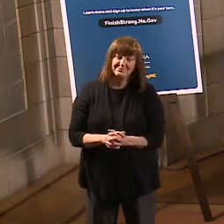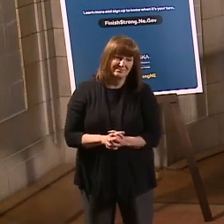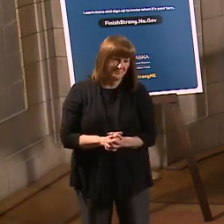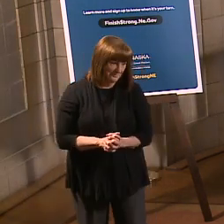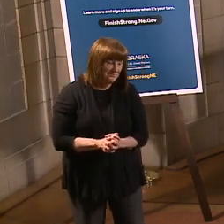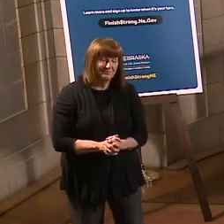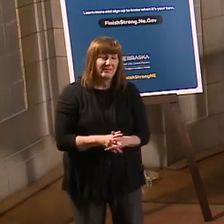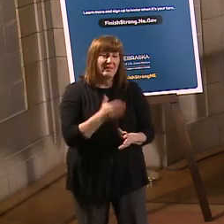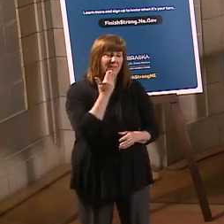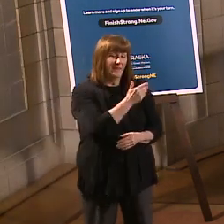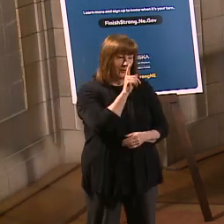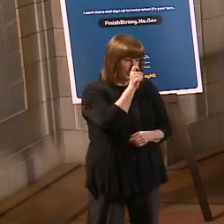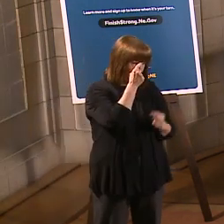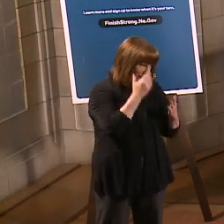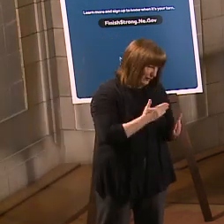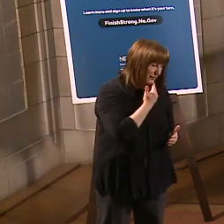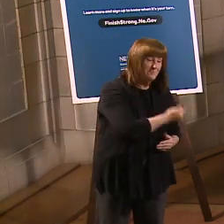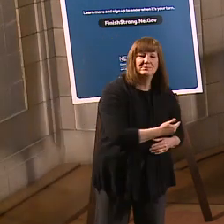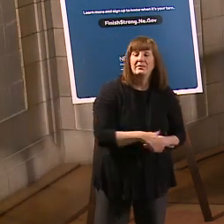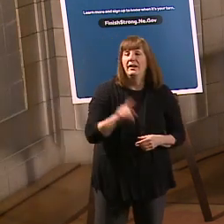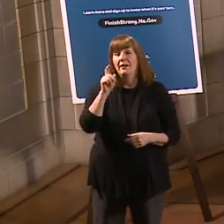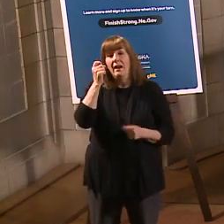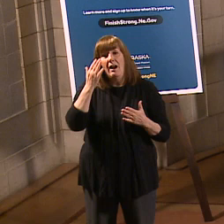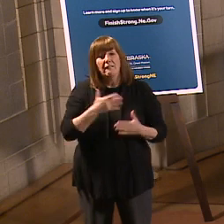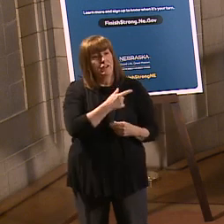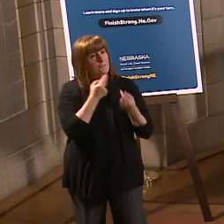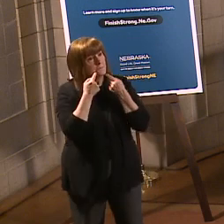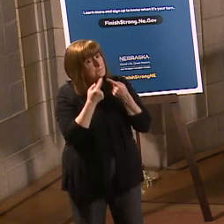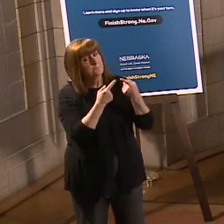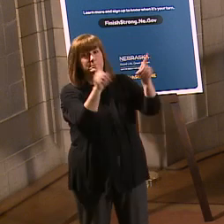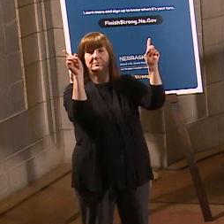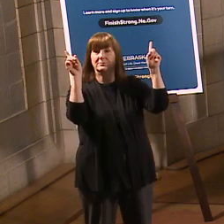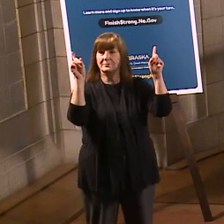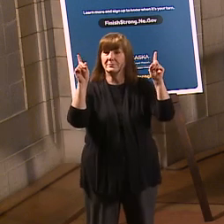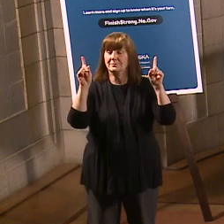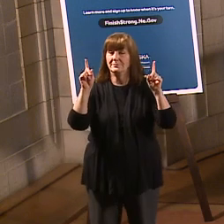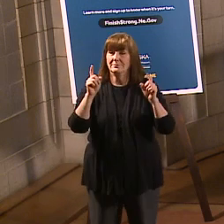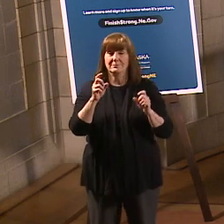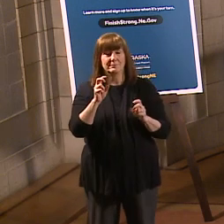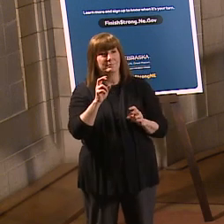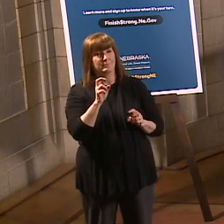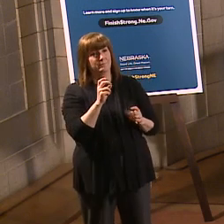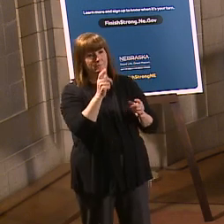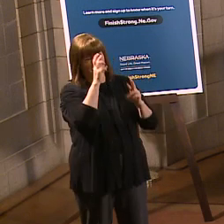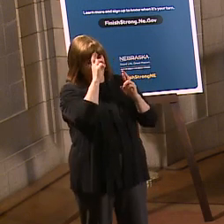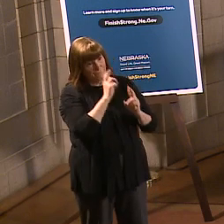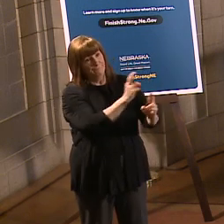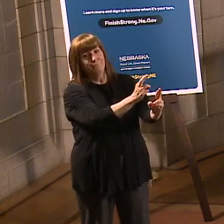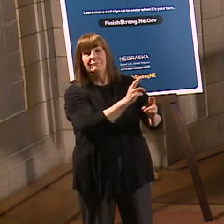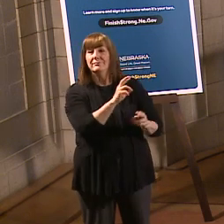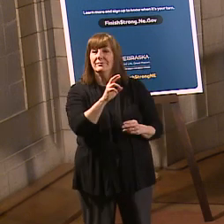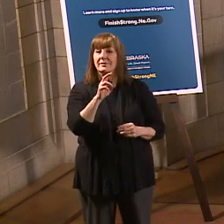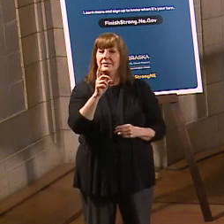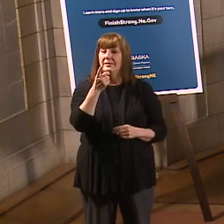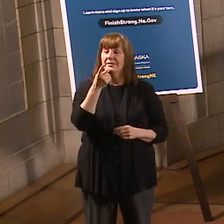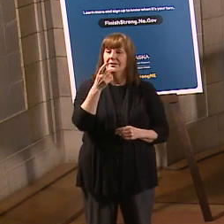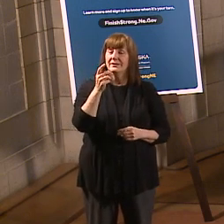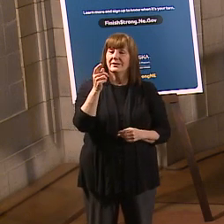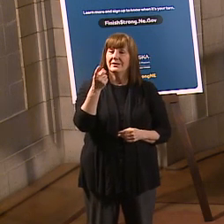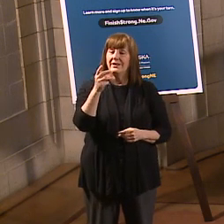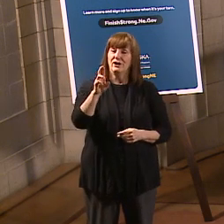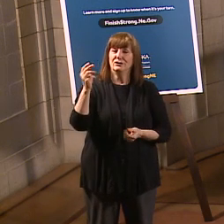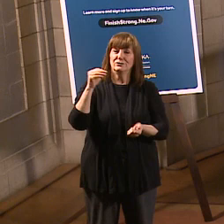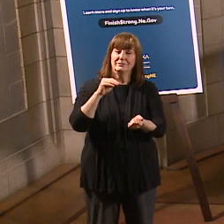Walsh. Well, thank you, Governor Ricketts. The governor's proclamation for the observance of Doctors' Day on Tuesday, March